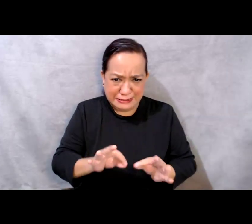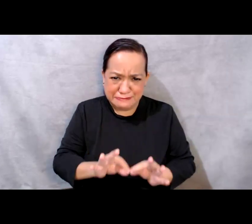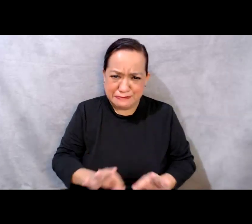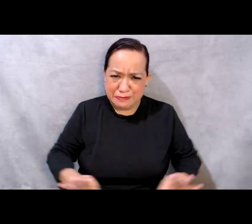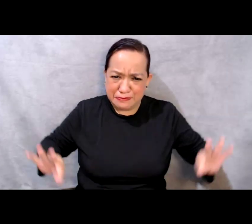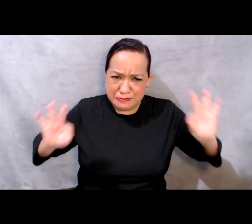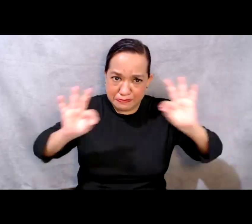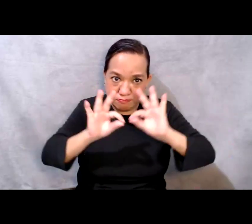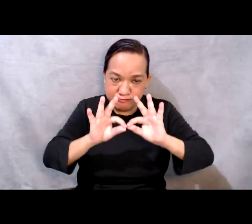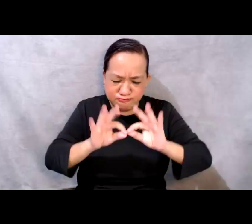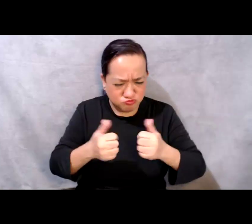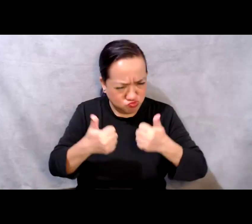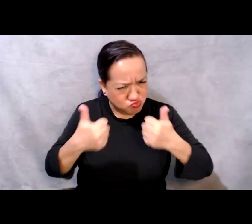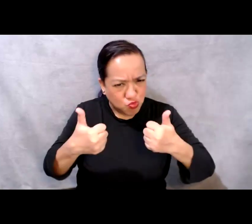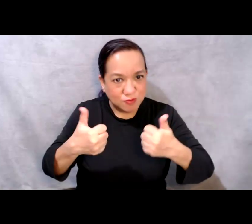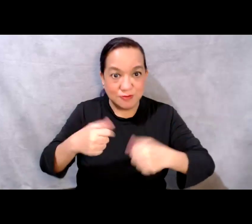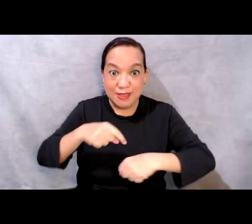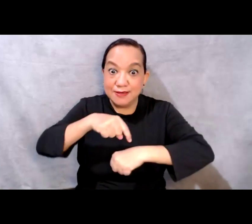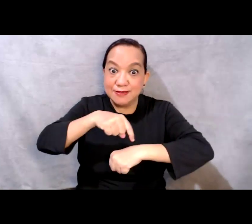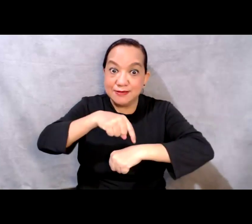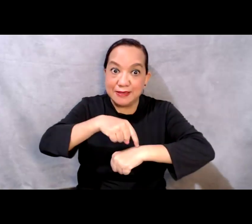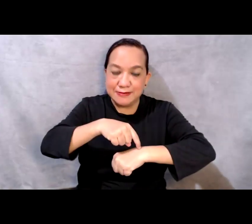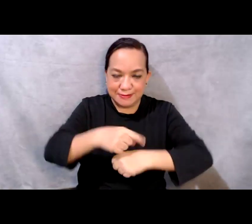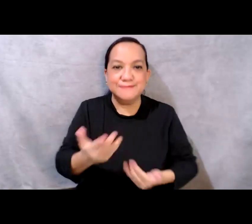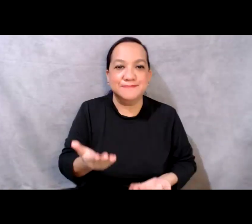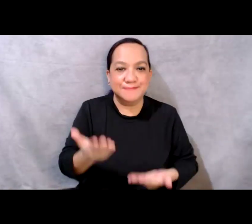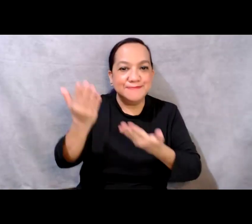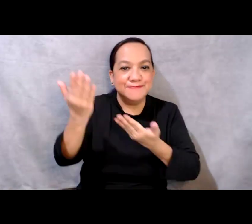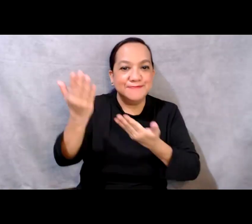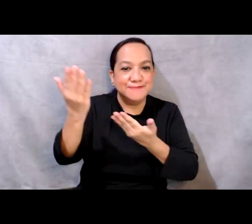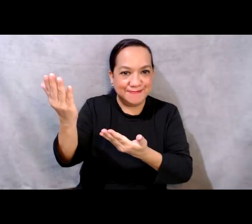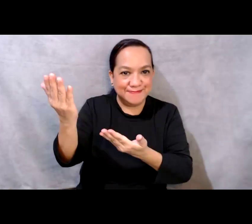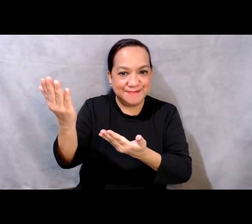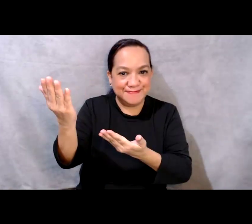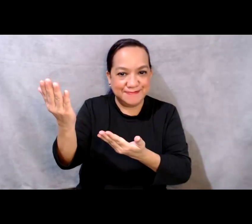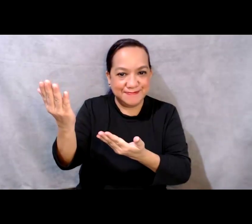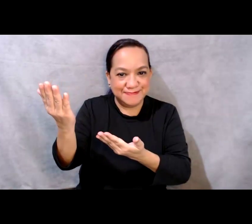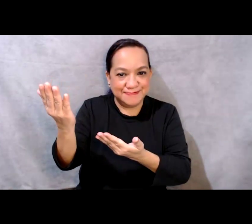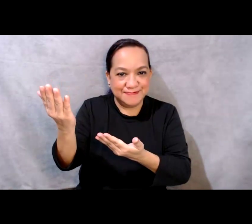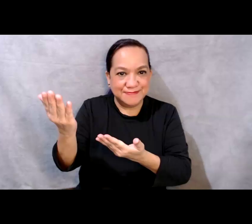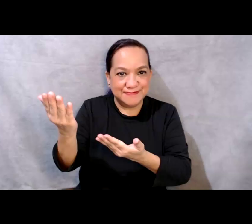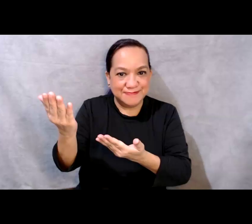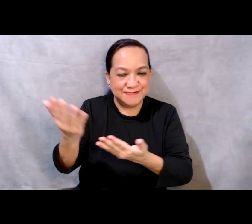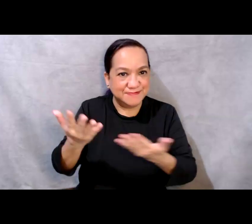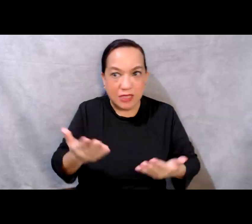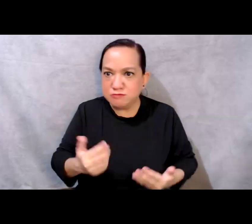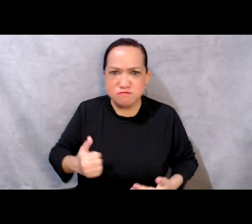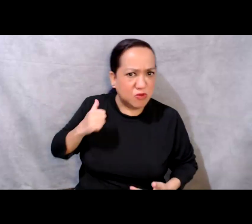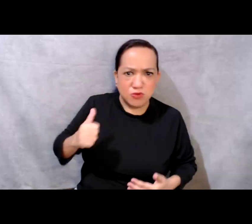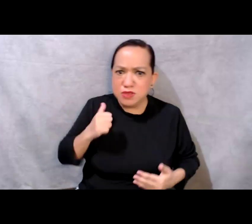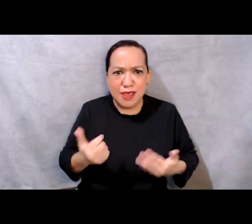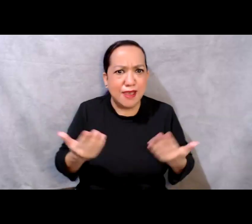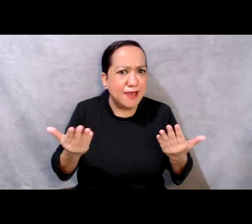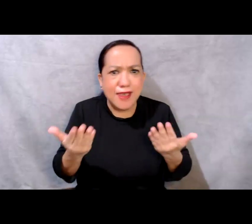we certainly don't want to be dealing with the run-of-the-mill cases, the 1 or 2 complainants that have